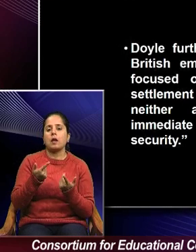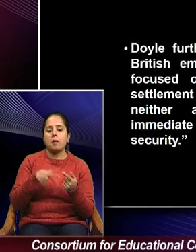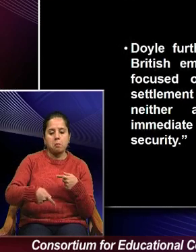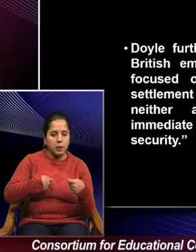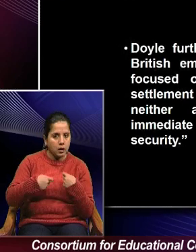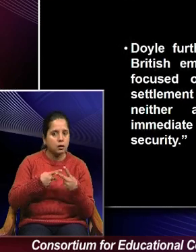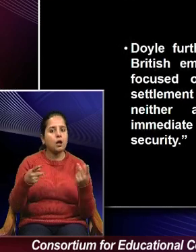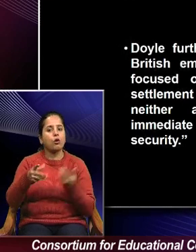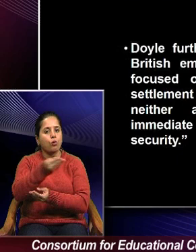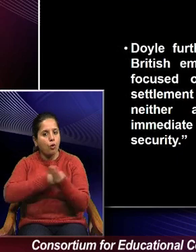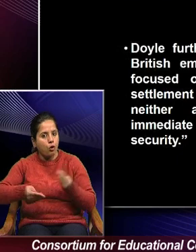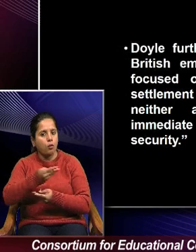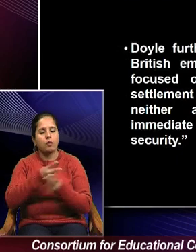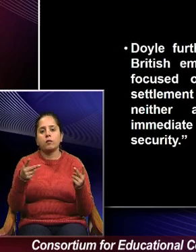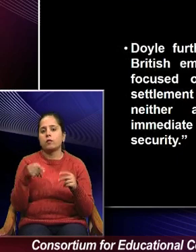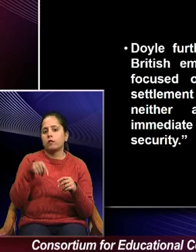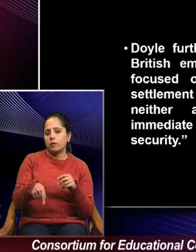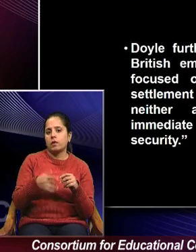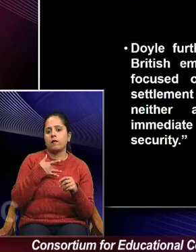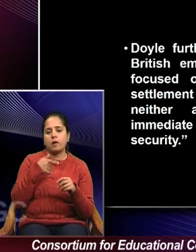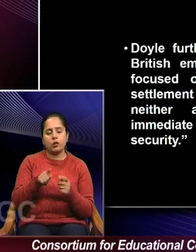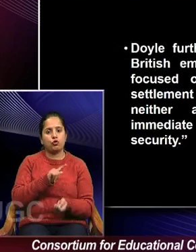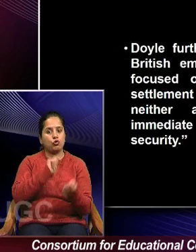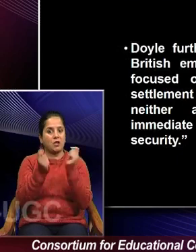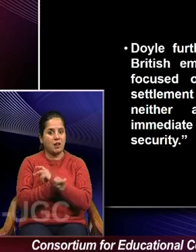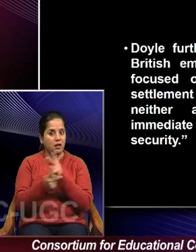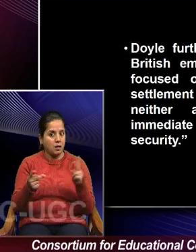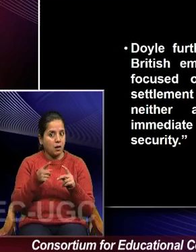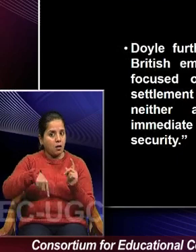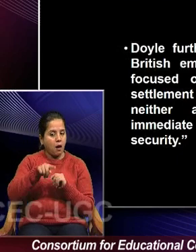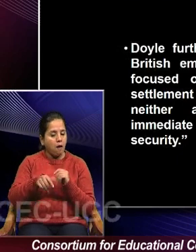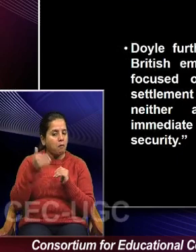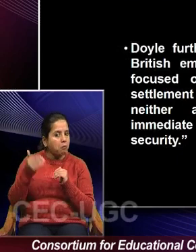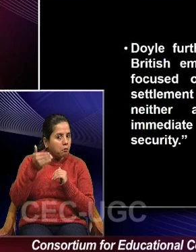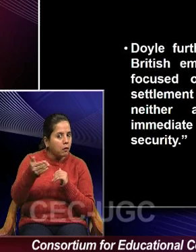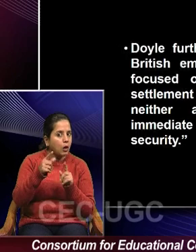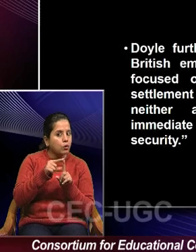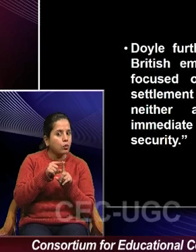we find that this kind of a conversion which was carried out by